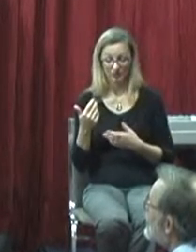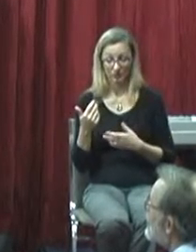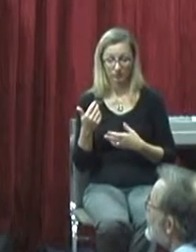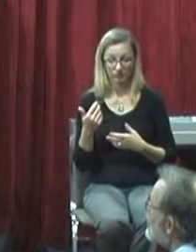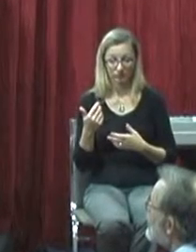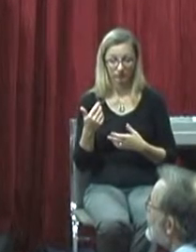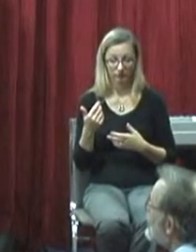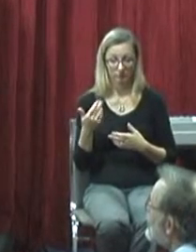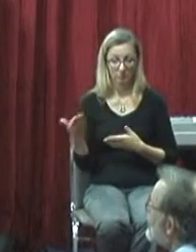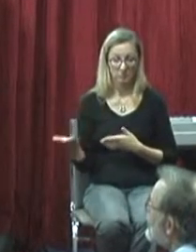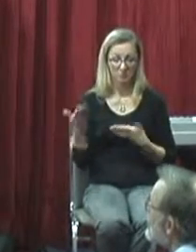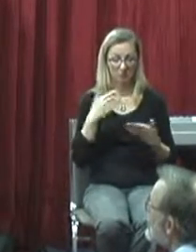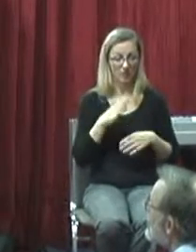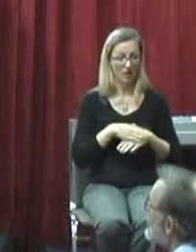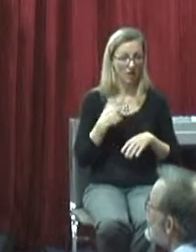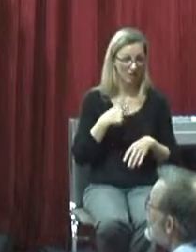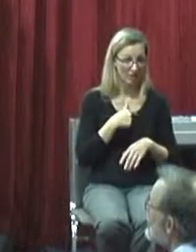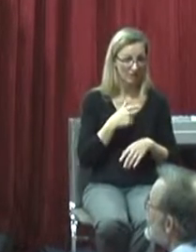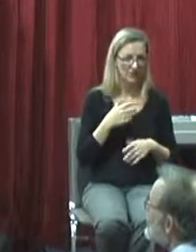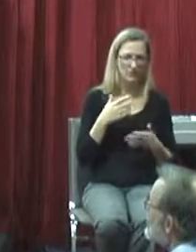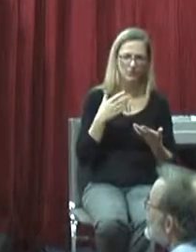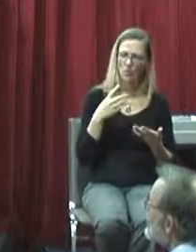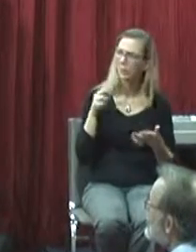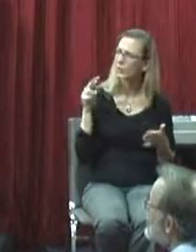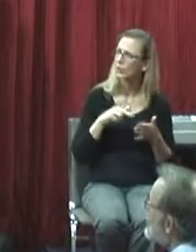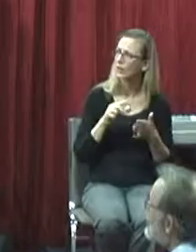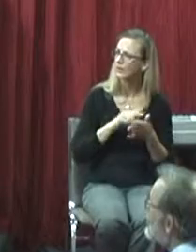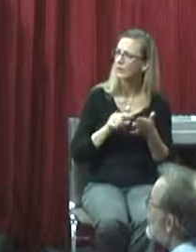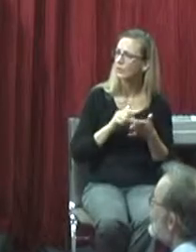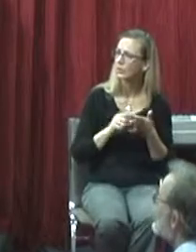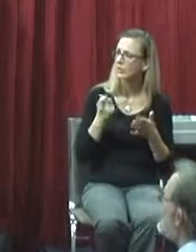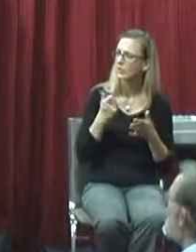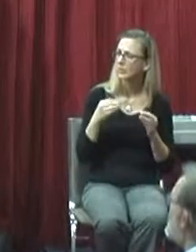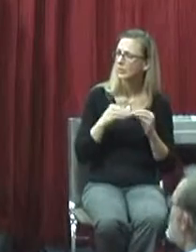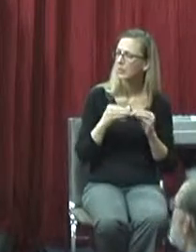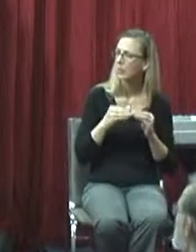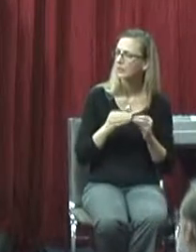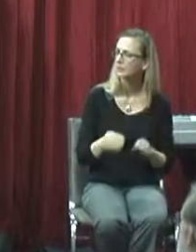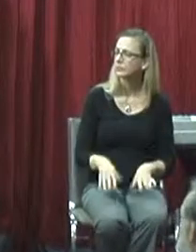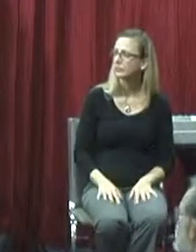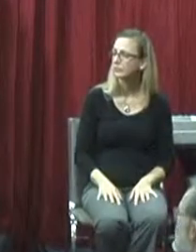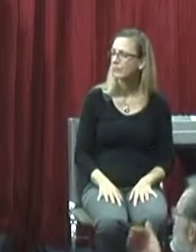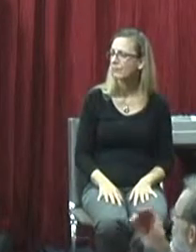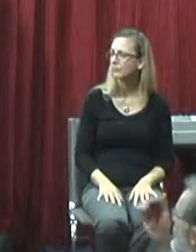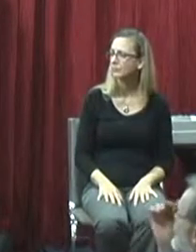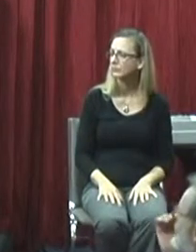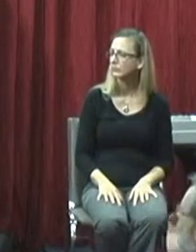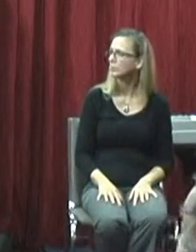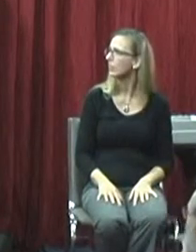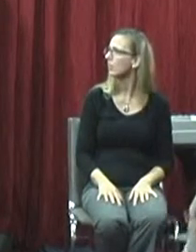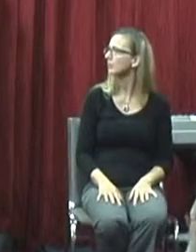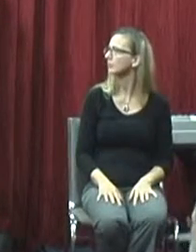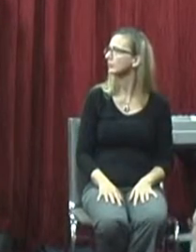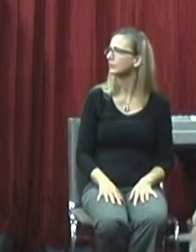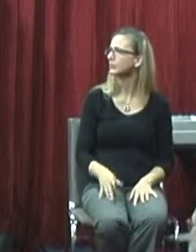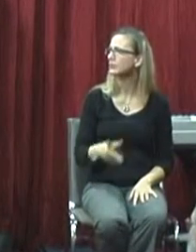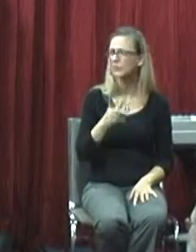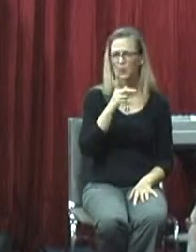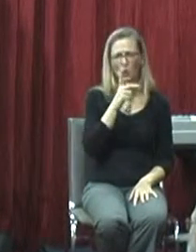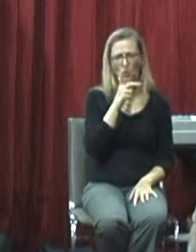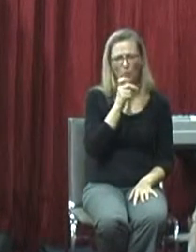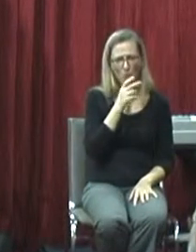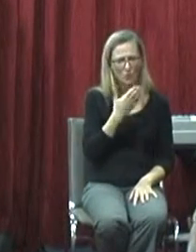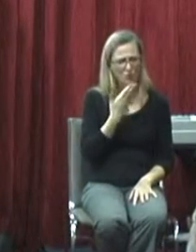So let's just pick apart this verse a little bit and look at the threads to it. Whose good does God